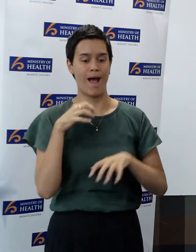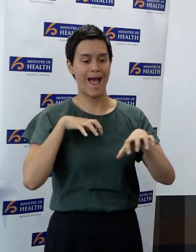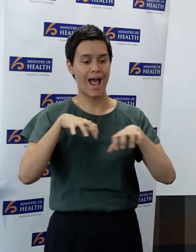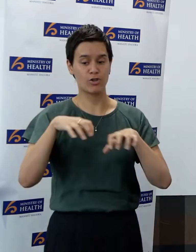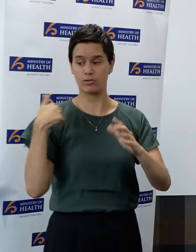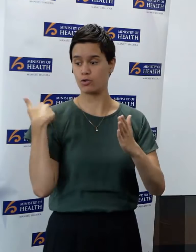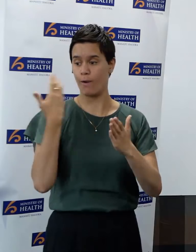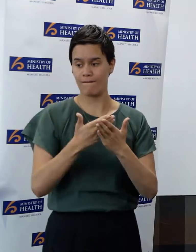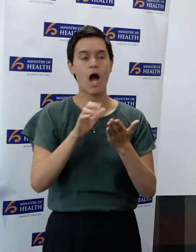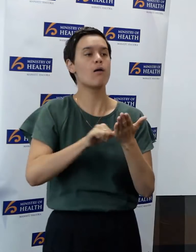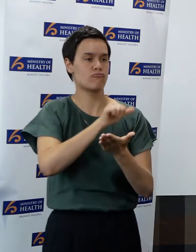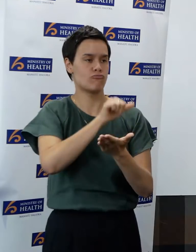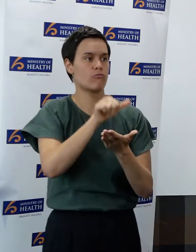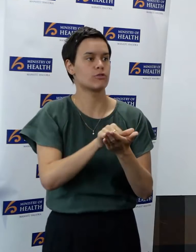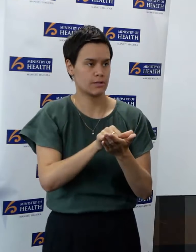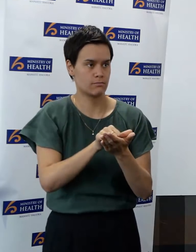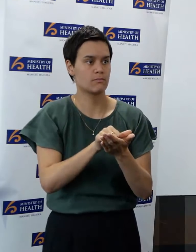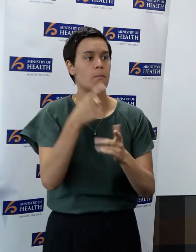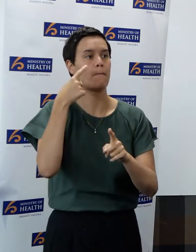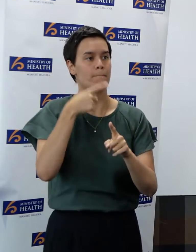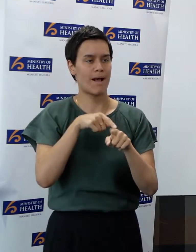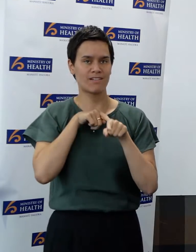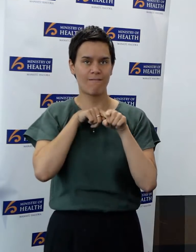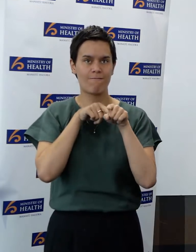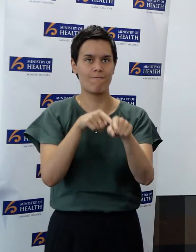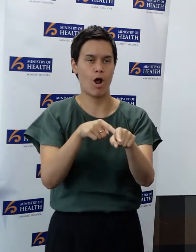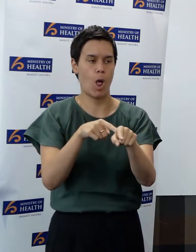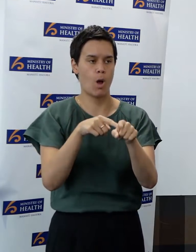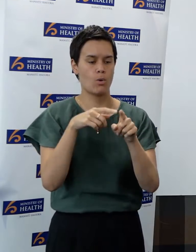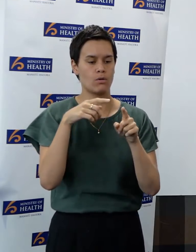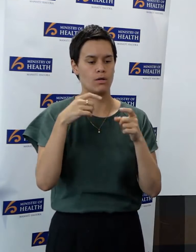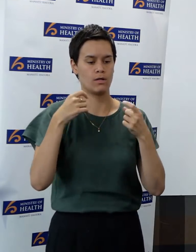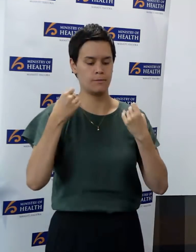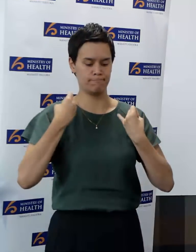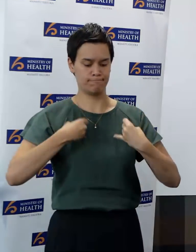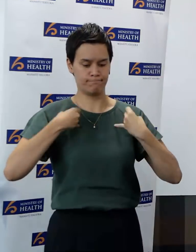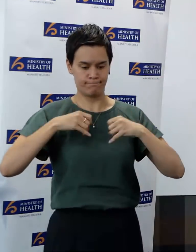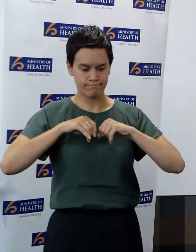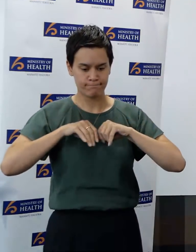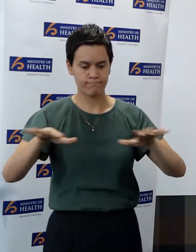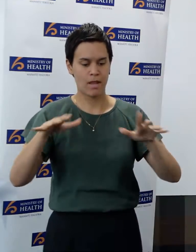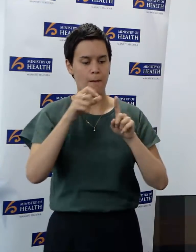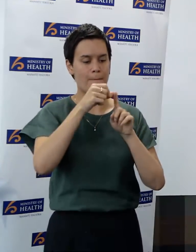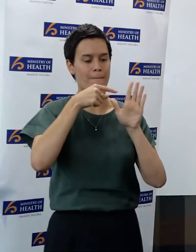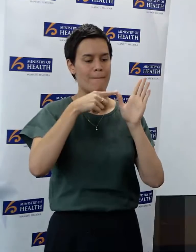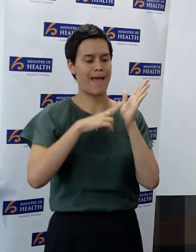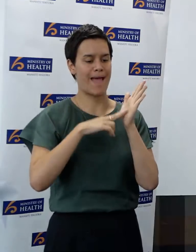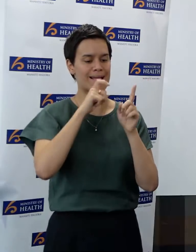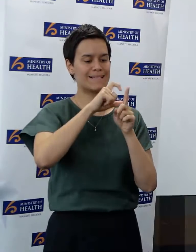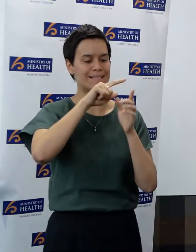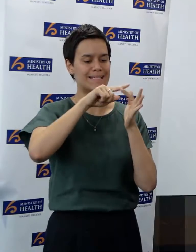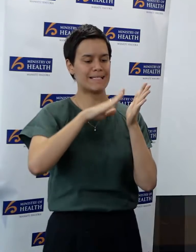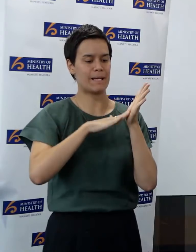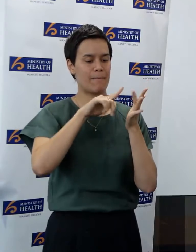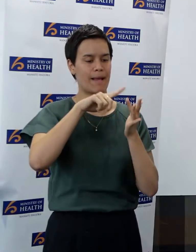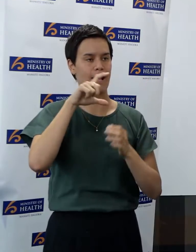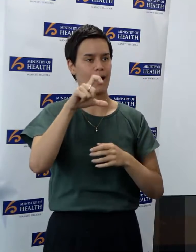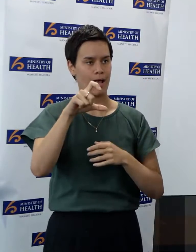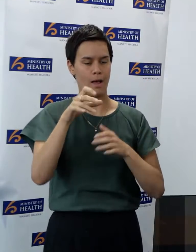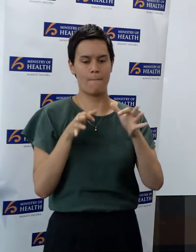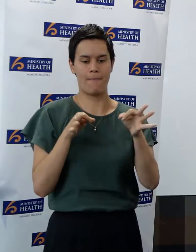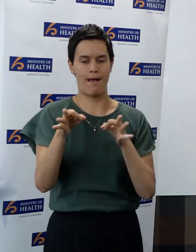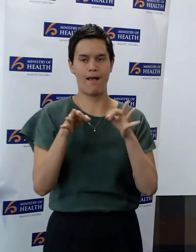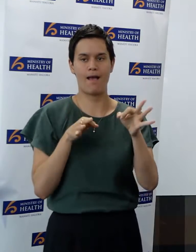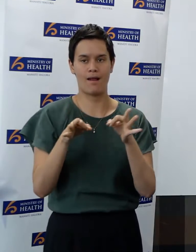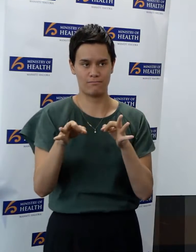in line with the pandemic plan that we have in place. And I should say, whilst the Ministry of Health is sort of the owner of that pandemic